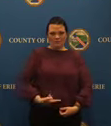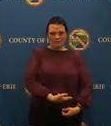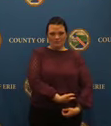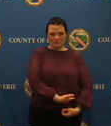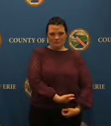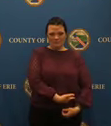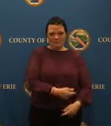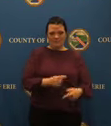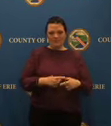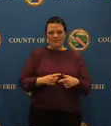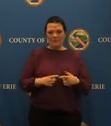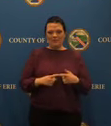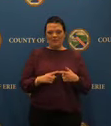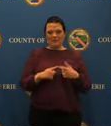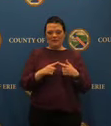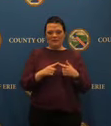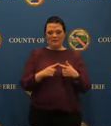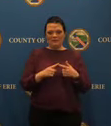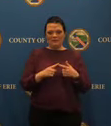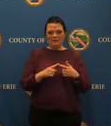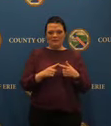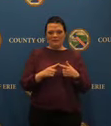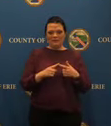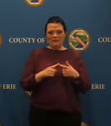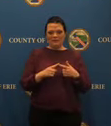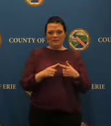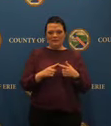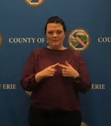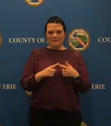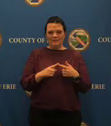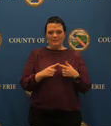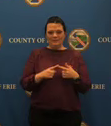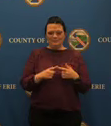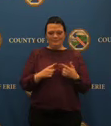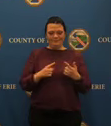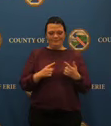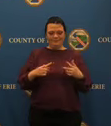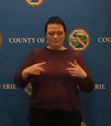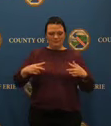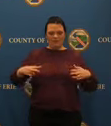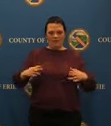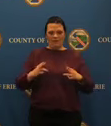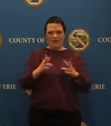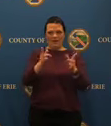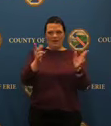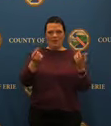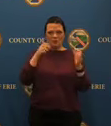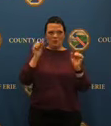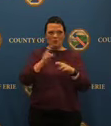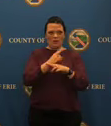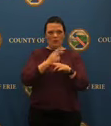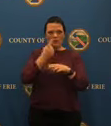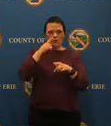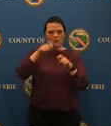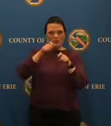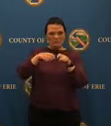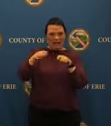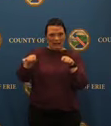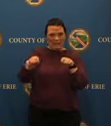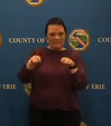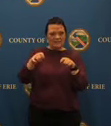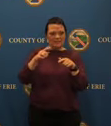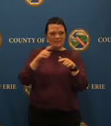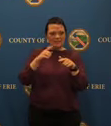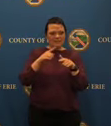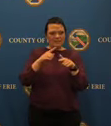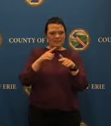then you want to cut out a space where you can use for the ties. And then you want to make